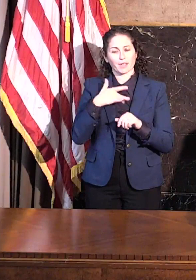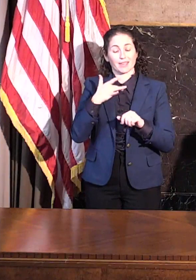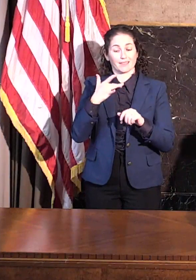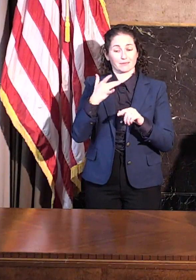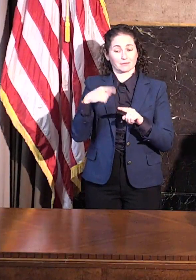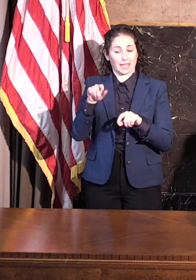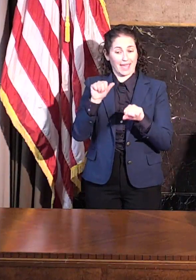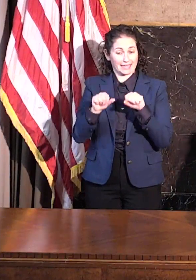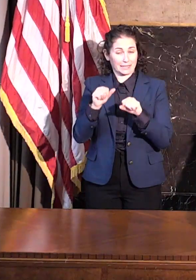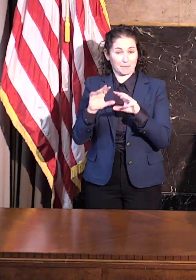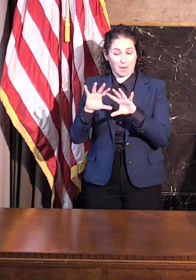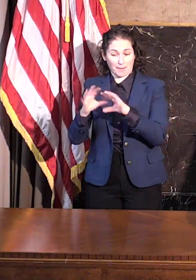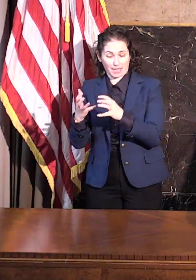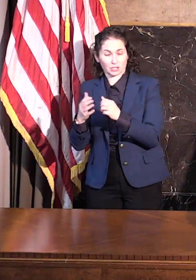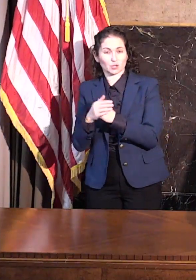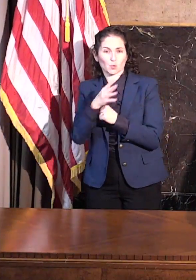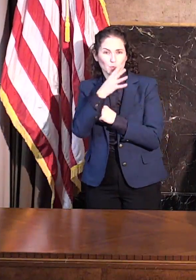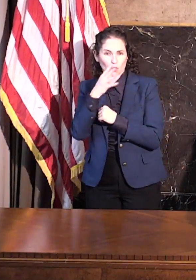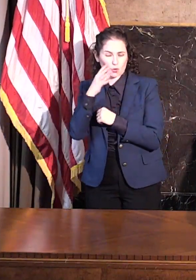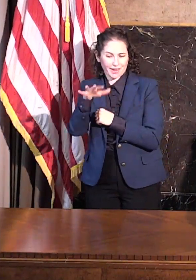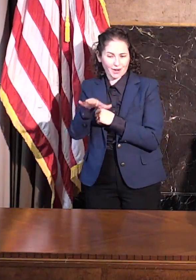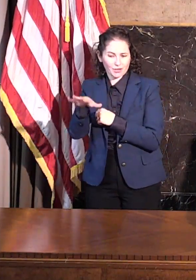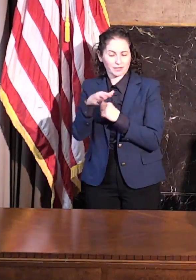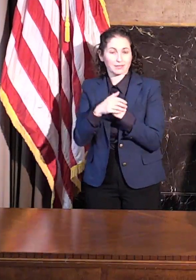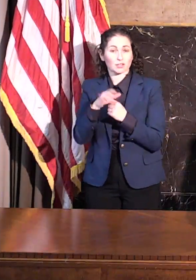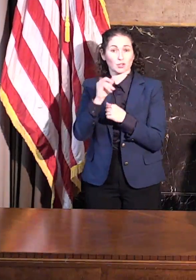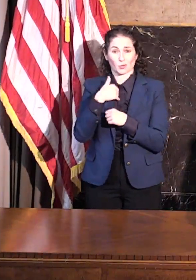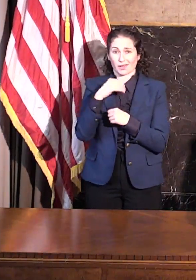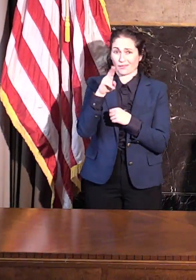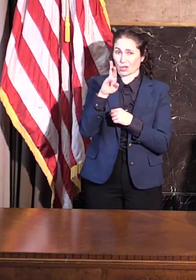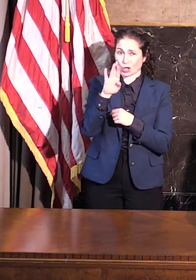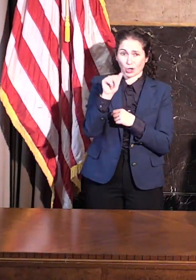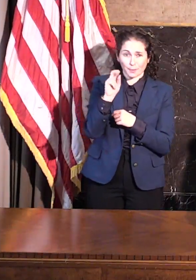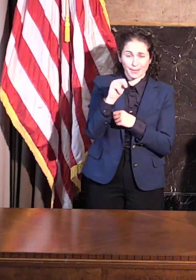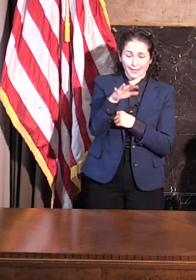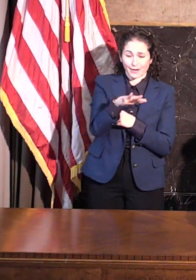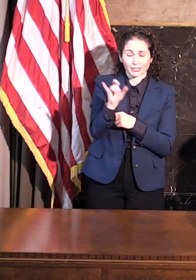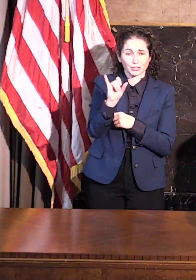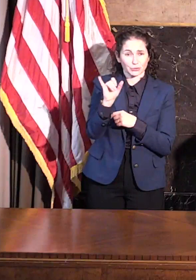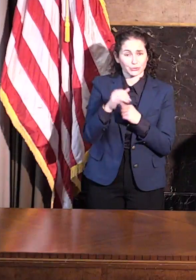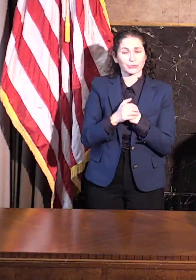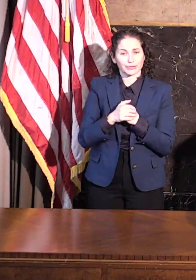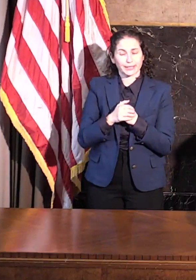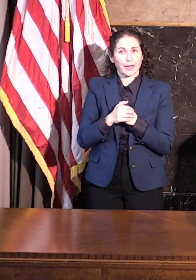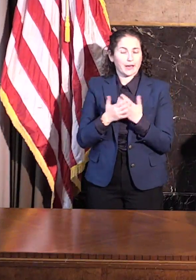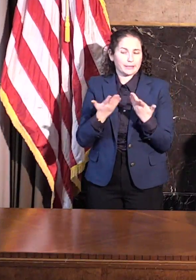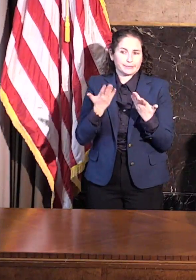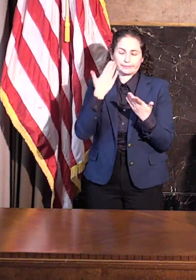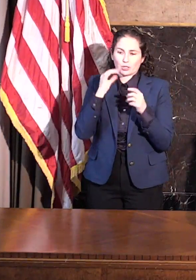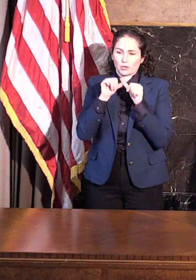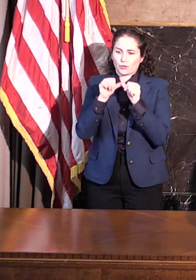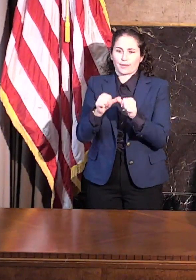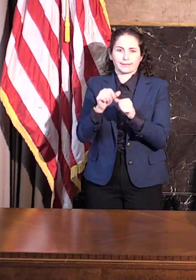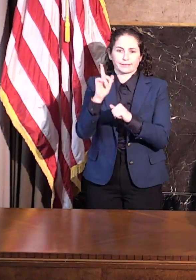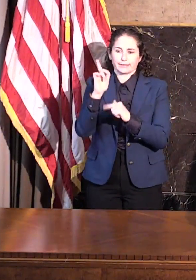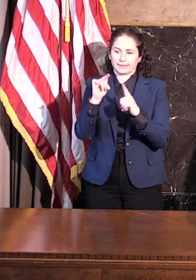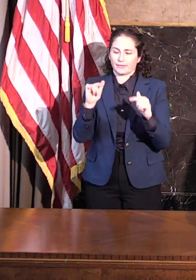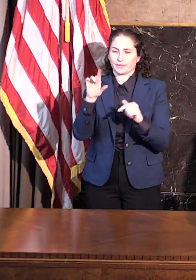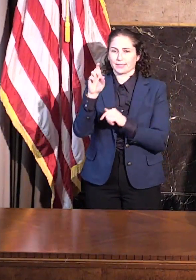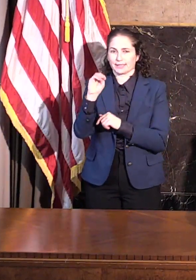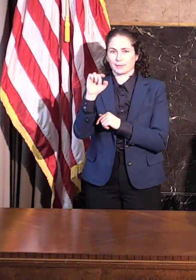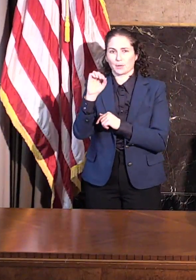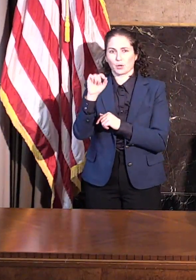update. You will get an update on Monday that will apply for 3 days. It'll have 3 days worth of information for you.